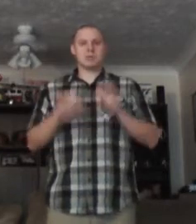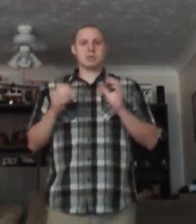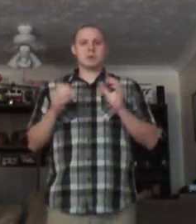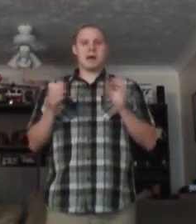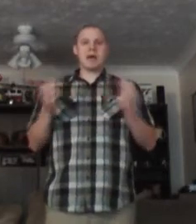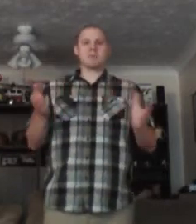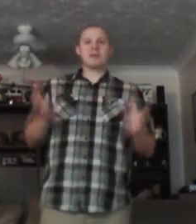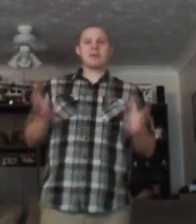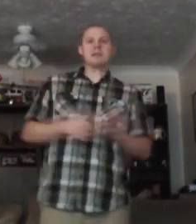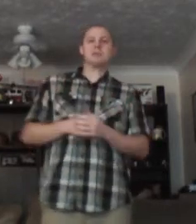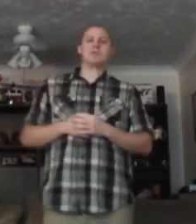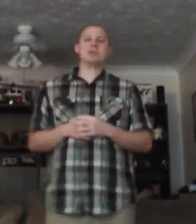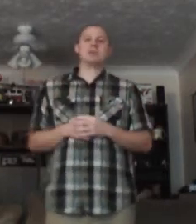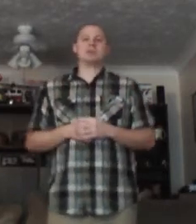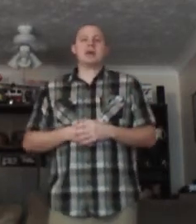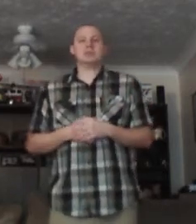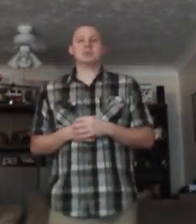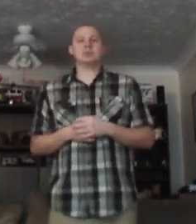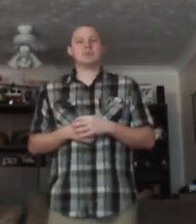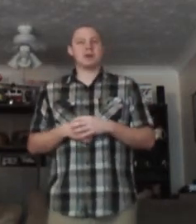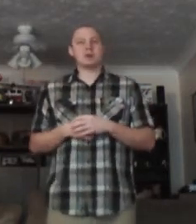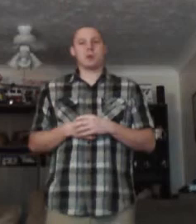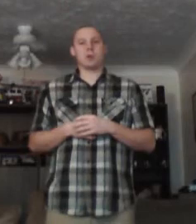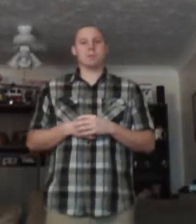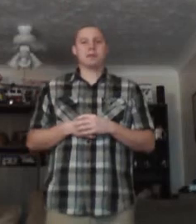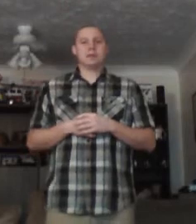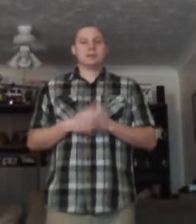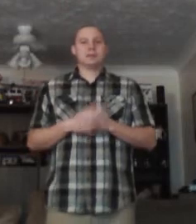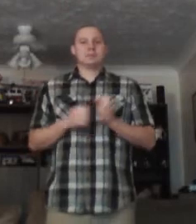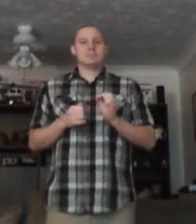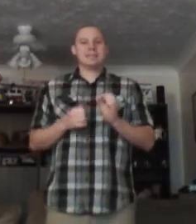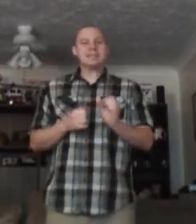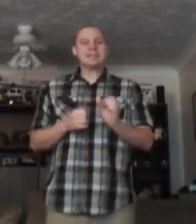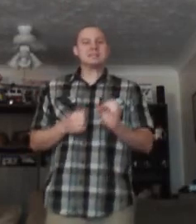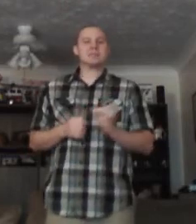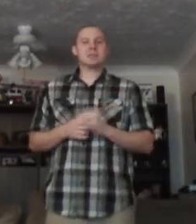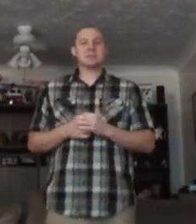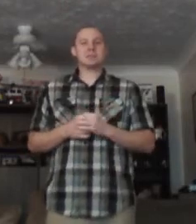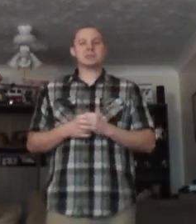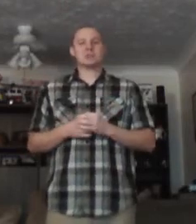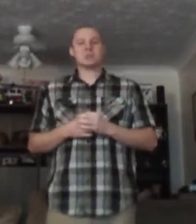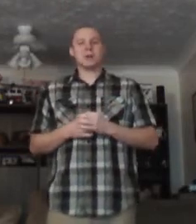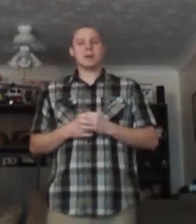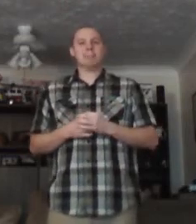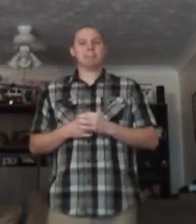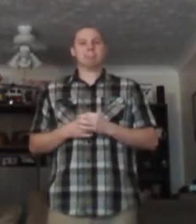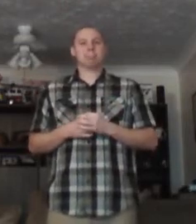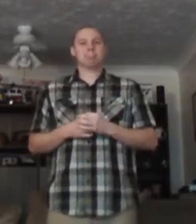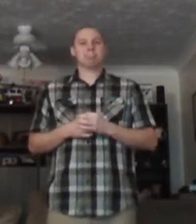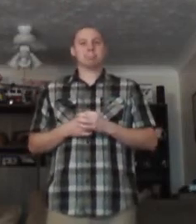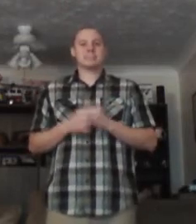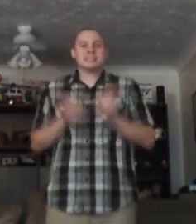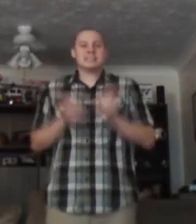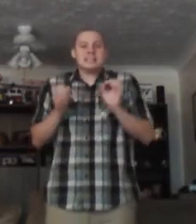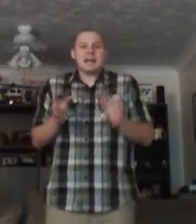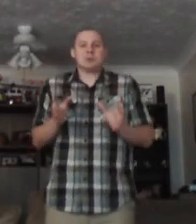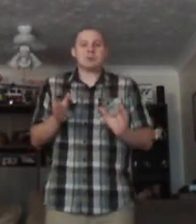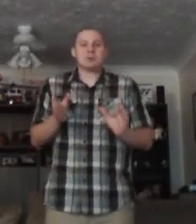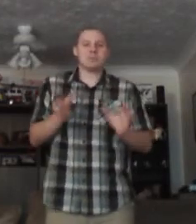So I have provided you information on how to deal with the fire in your home. Take this information and store it away. Sit down with your family